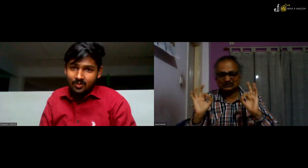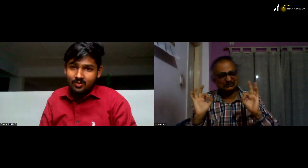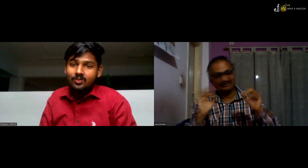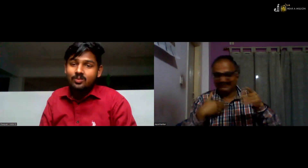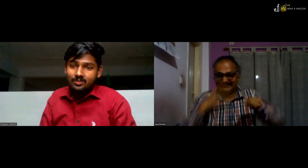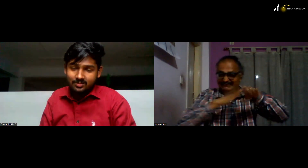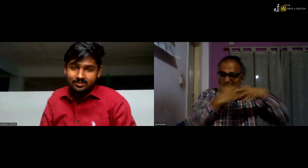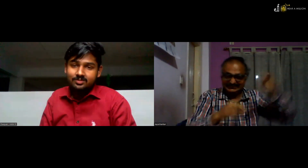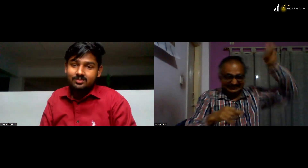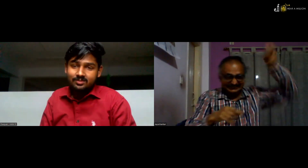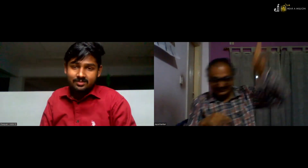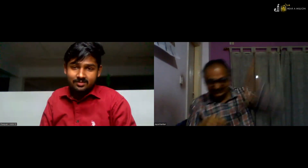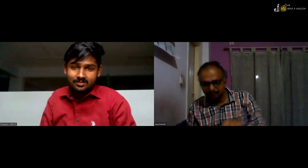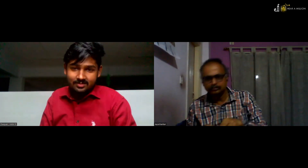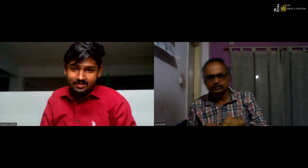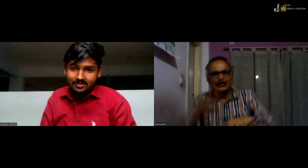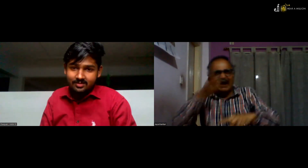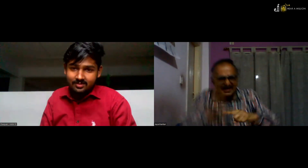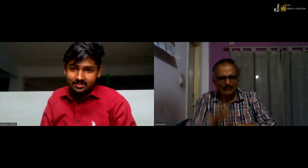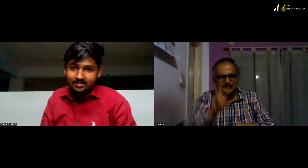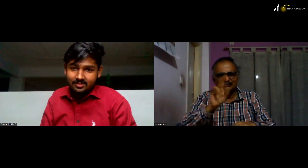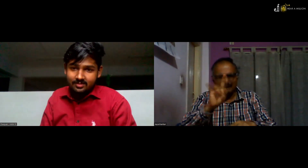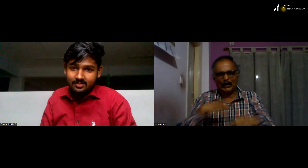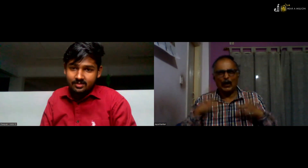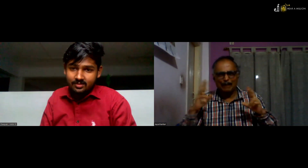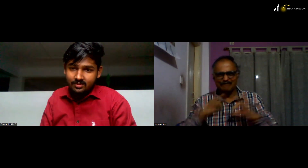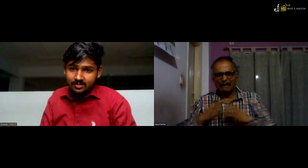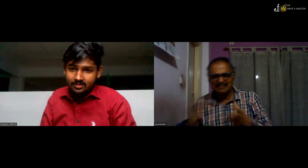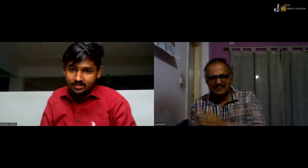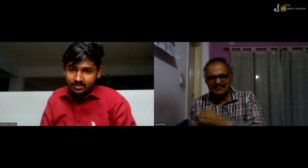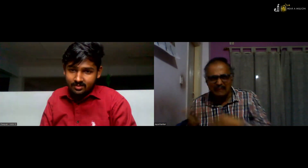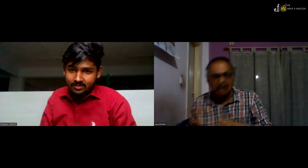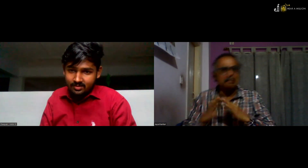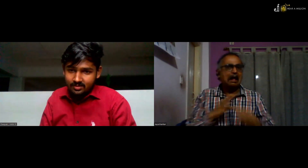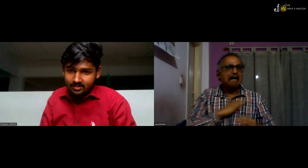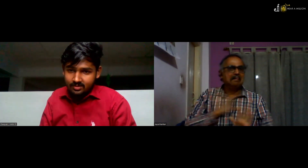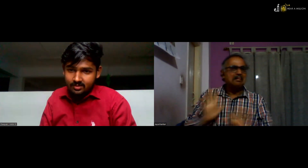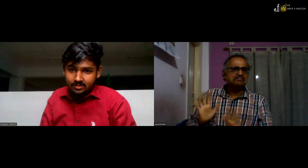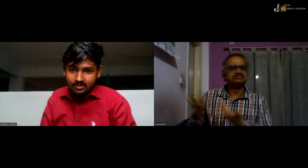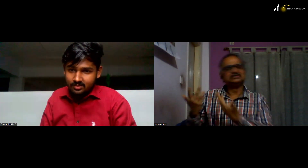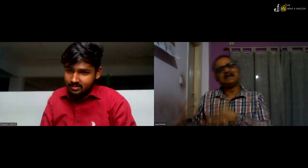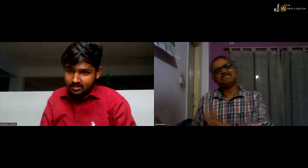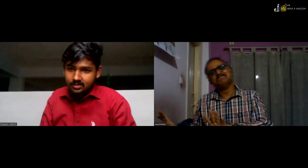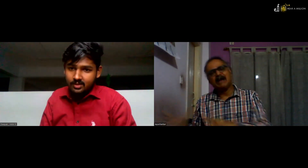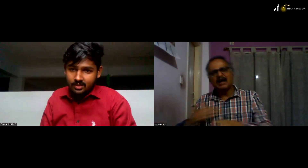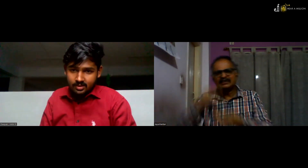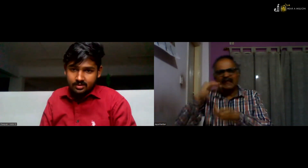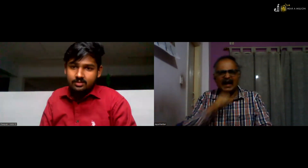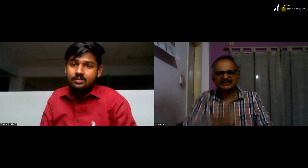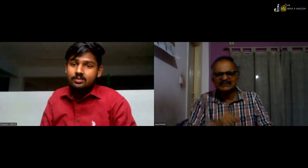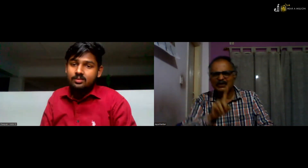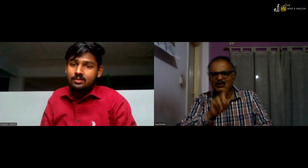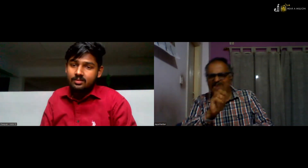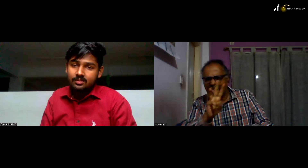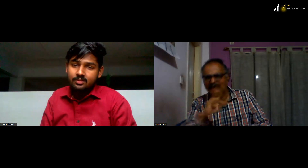And we visited like this 4 places, going to one place, then to another place. And this is how we liked